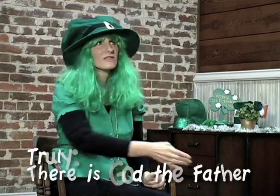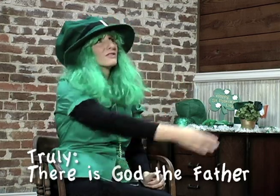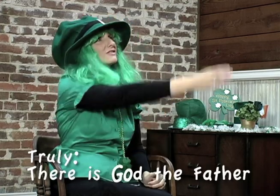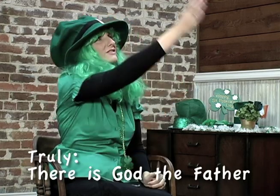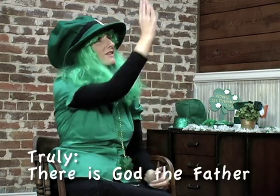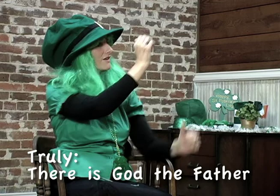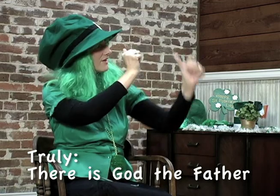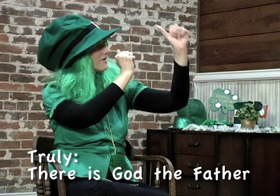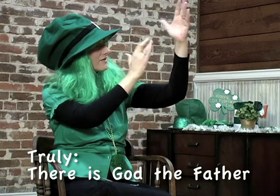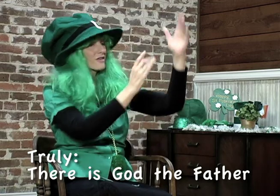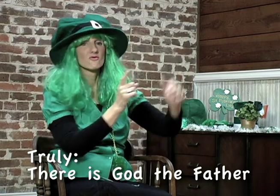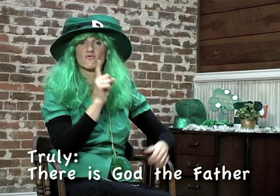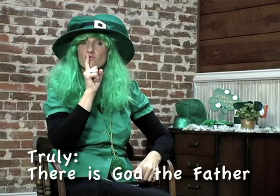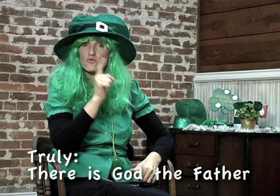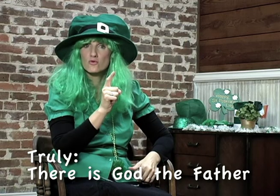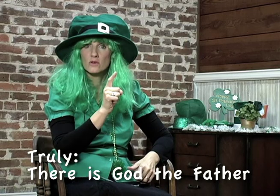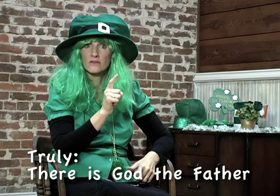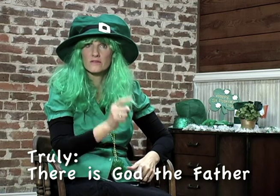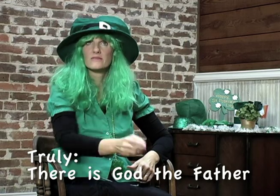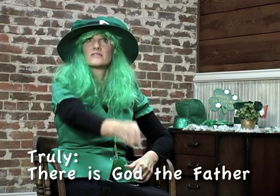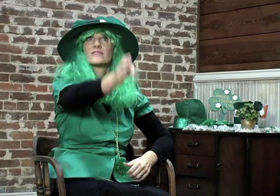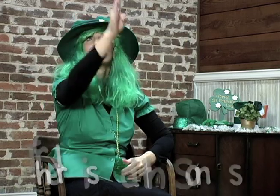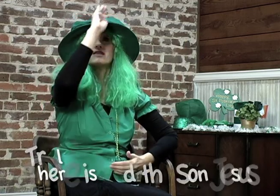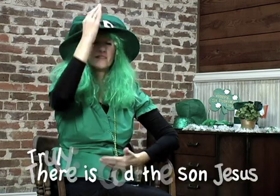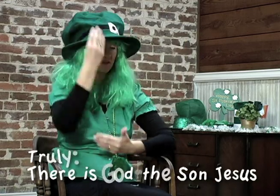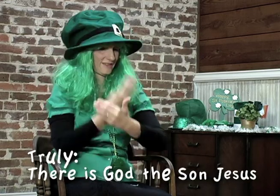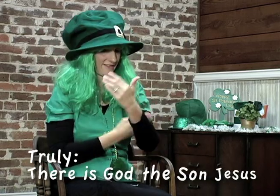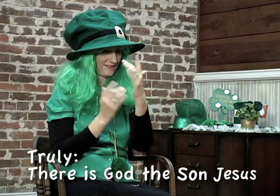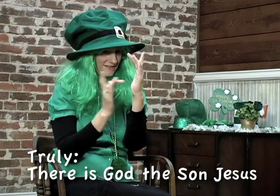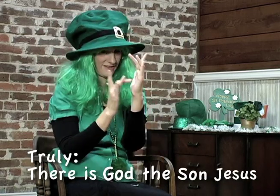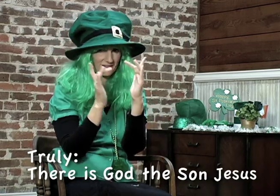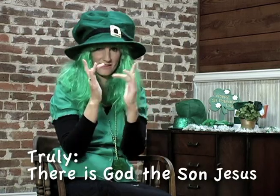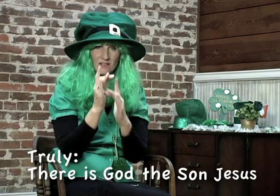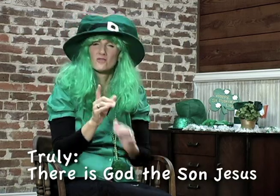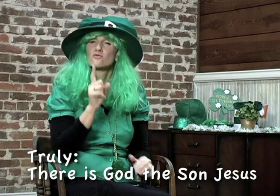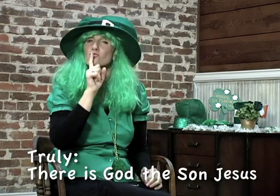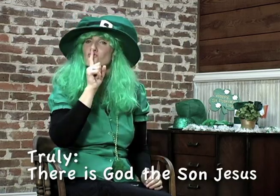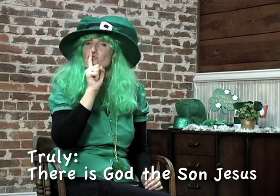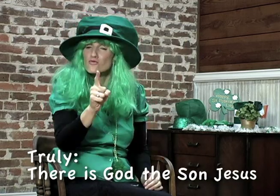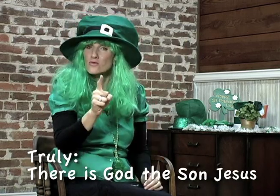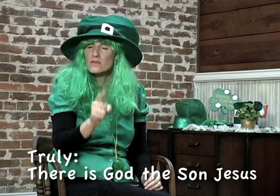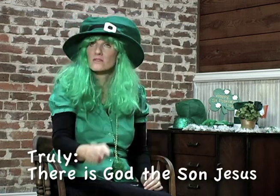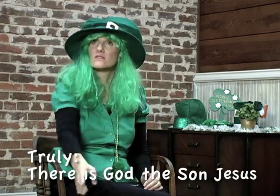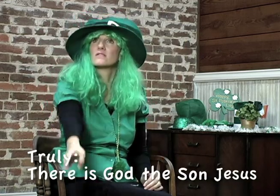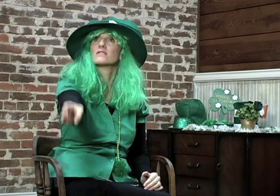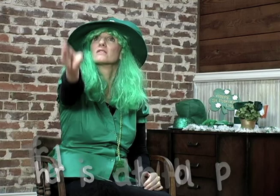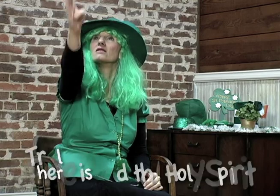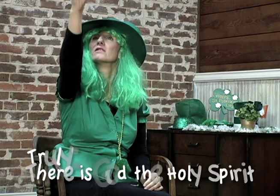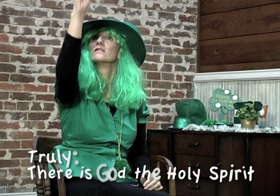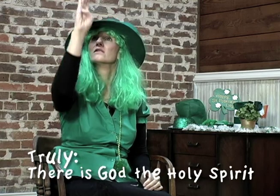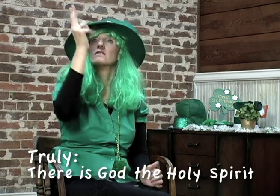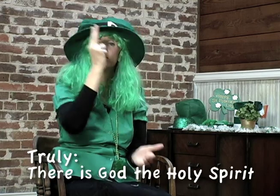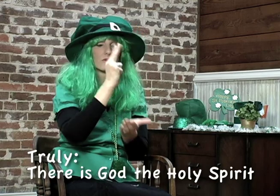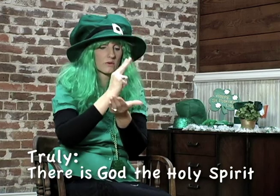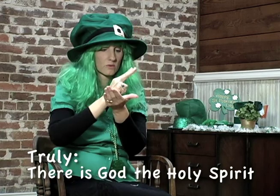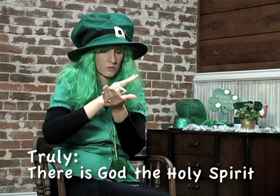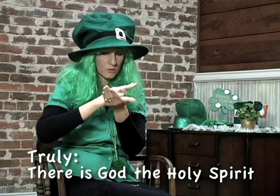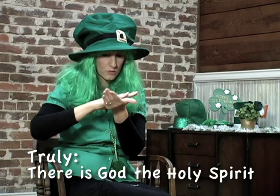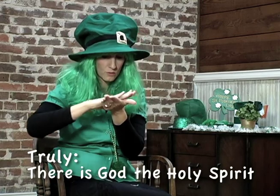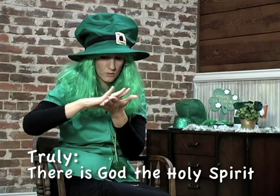Truly, there is God the Father. Truly, there is God Jesus the Son, and truly, there is God